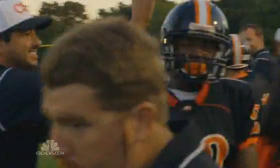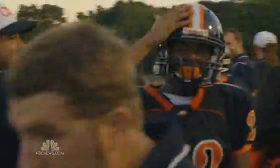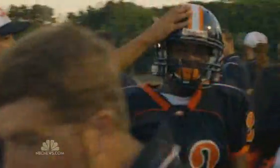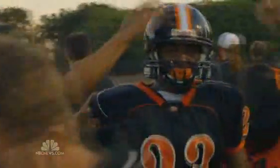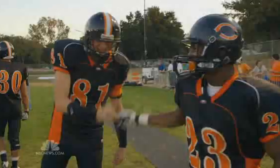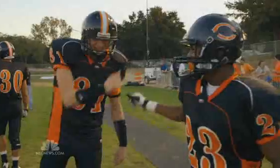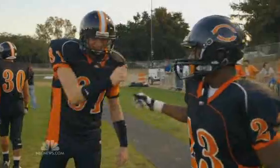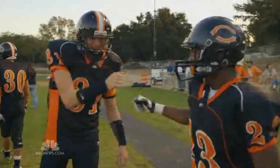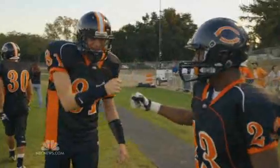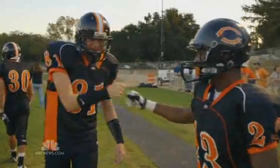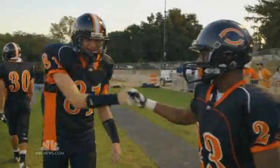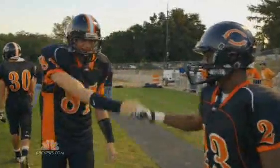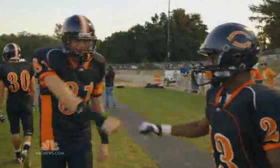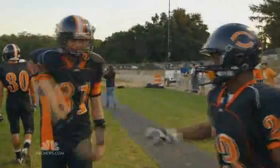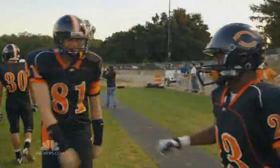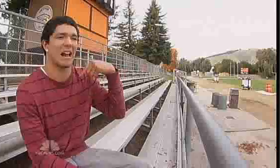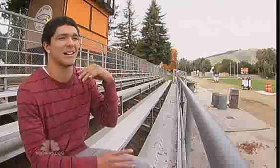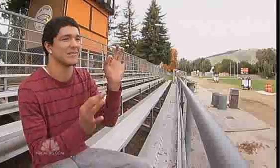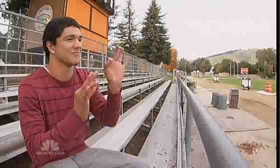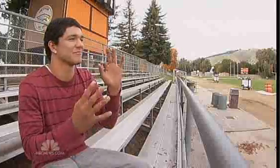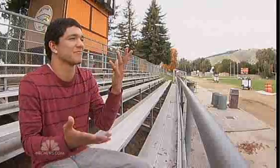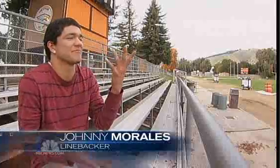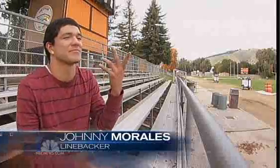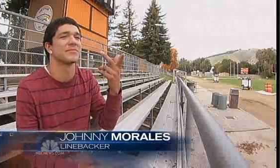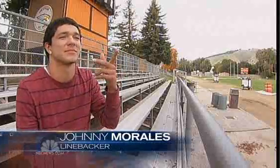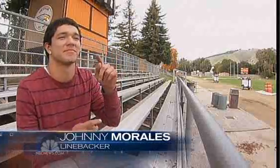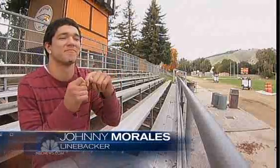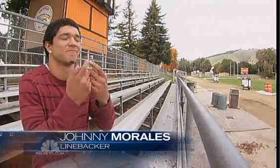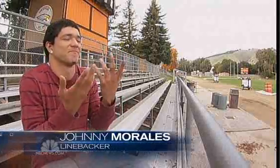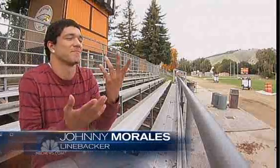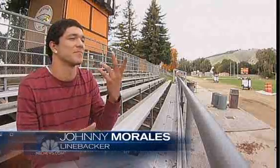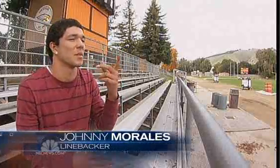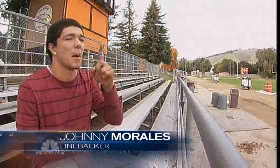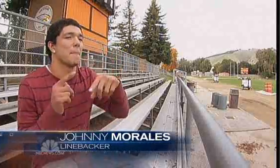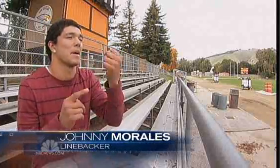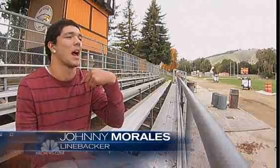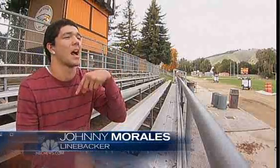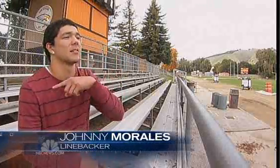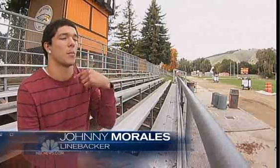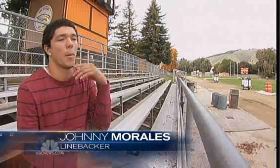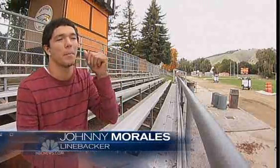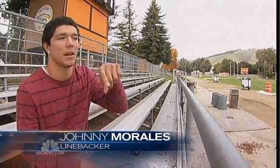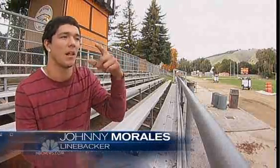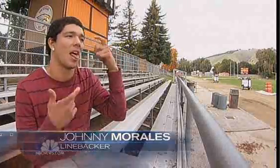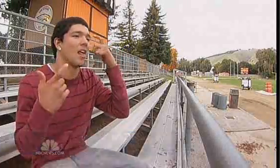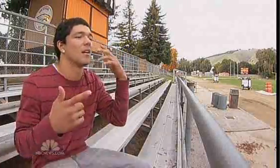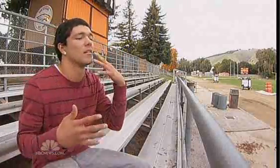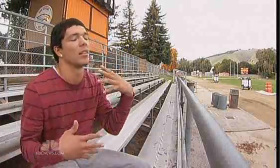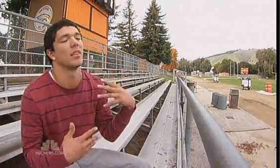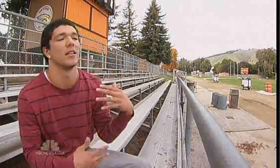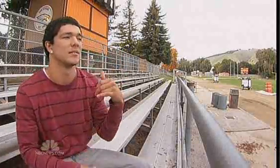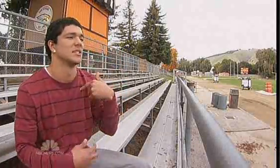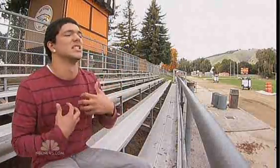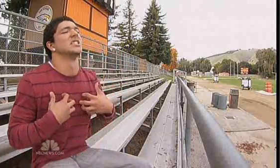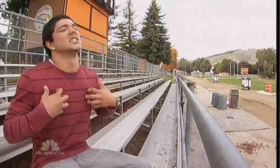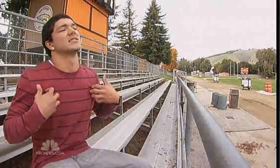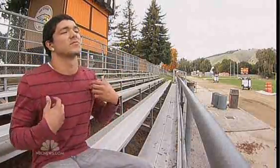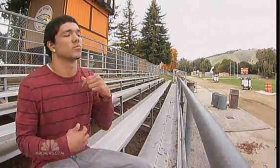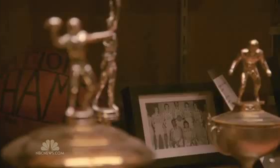themselves. Motivation? They think we're nothing, that they can beat us and that we won't beat them, and they have a big ego.